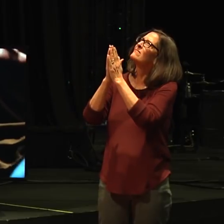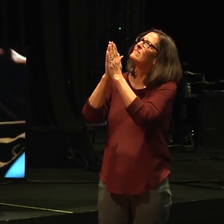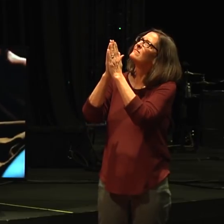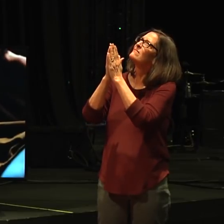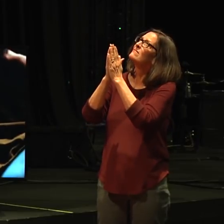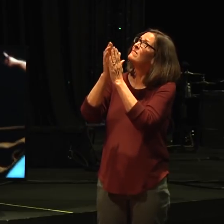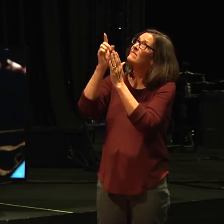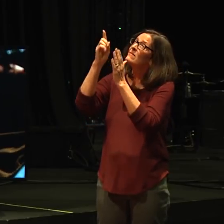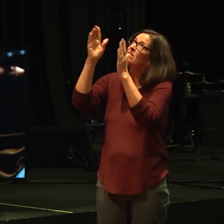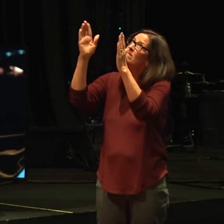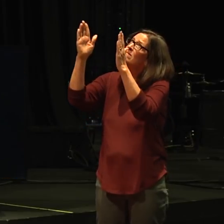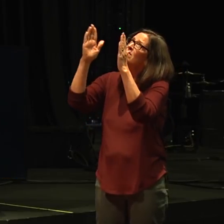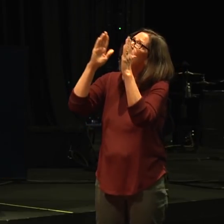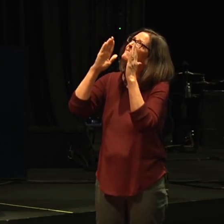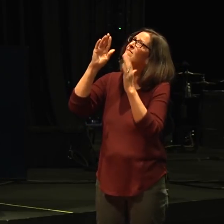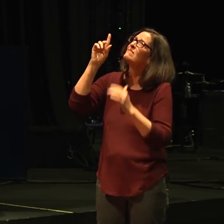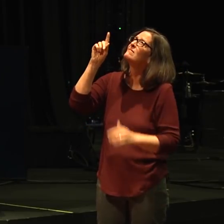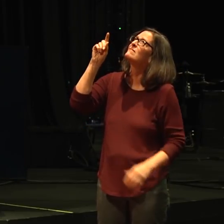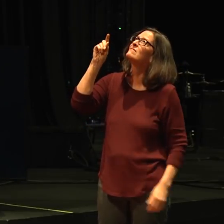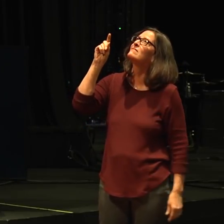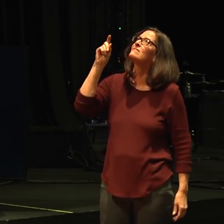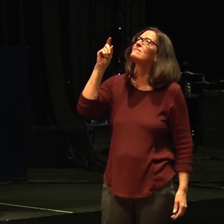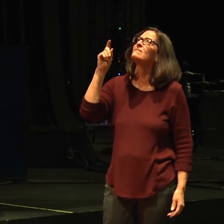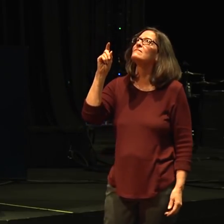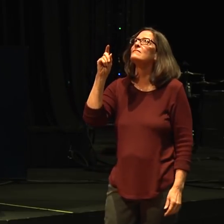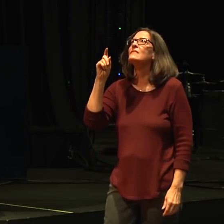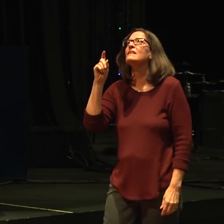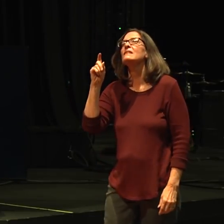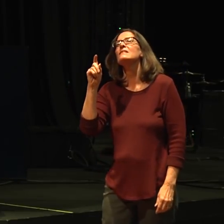for quite a while.